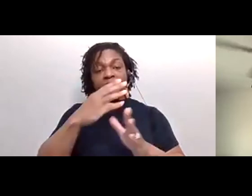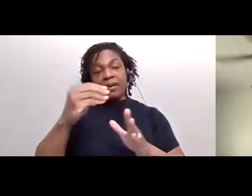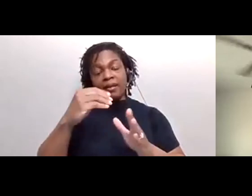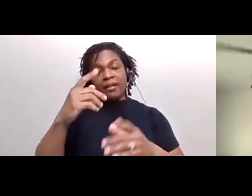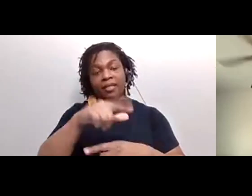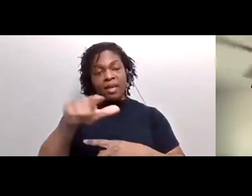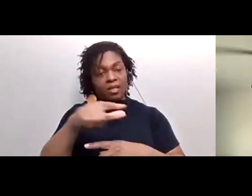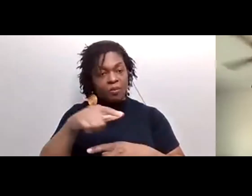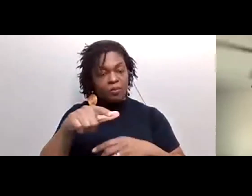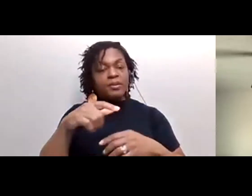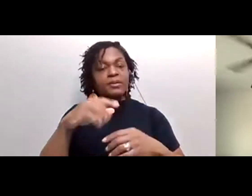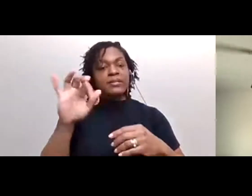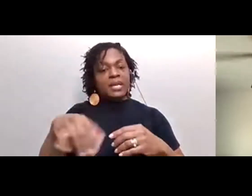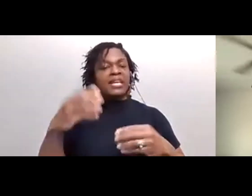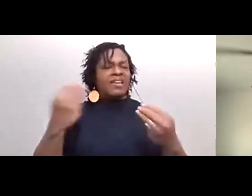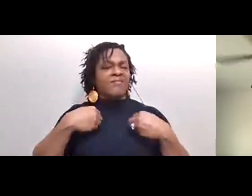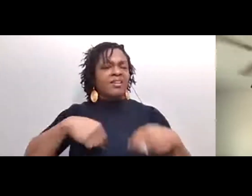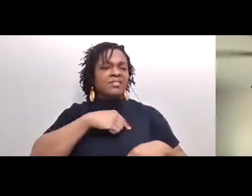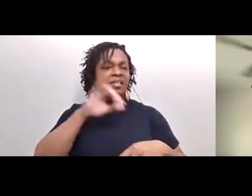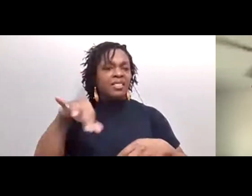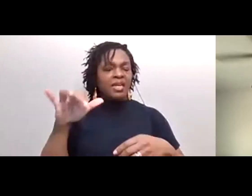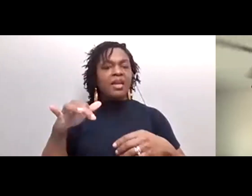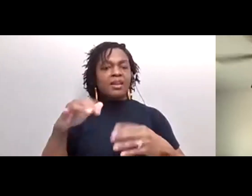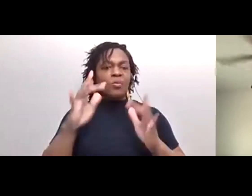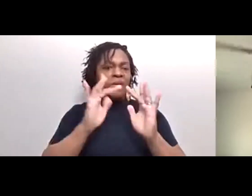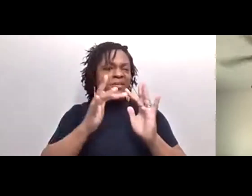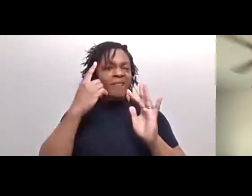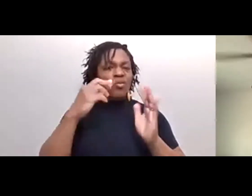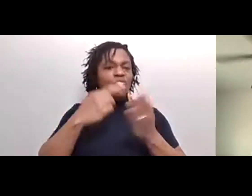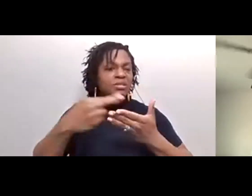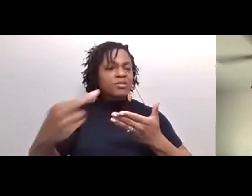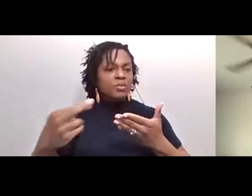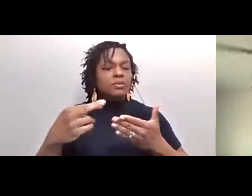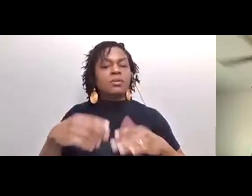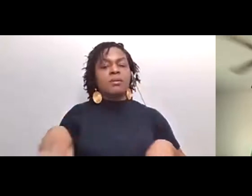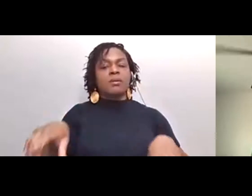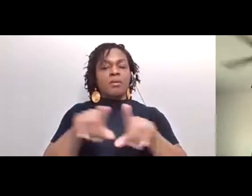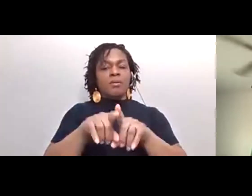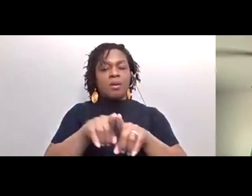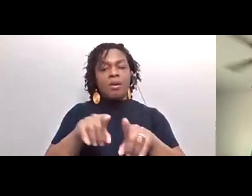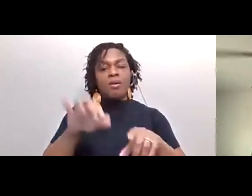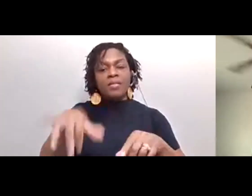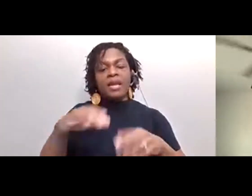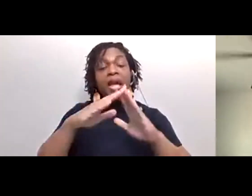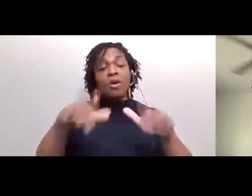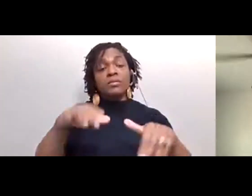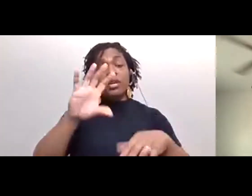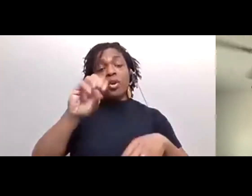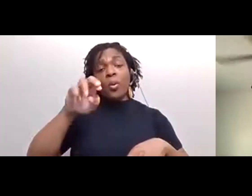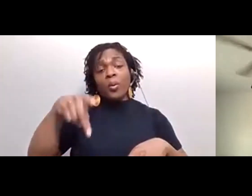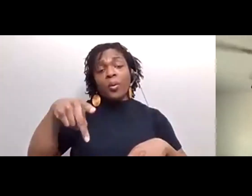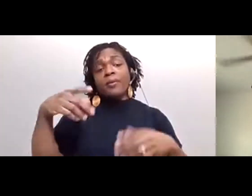for those resources. And the Housing Corporation has also